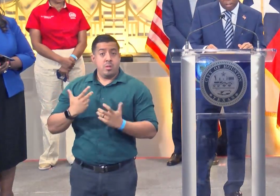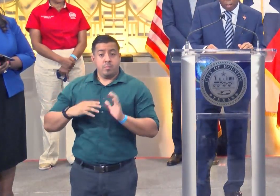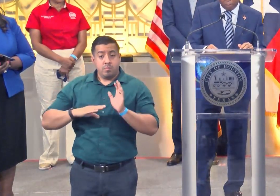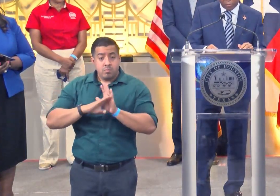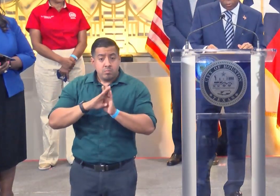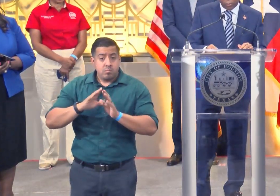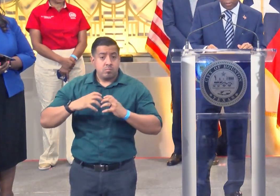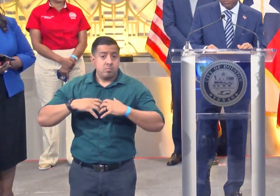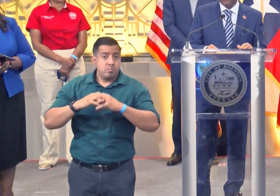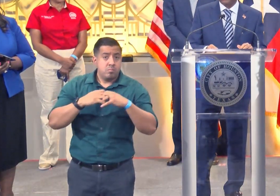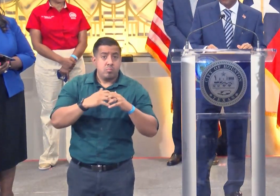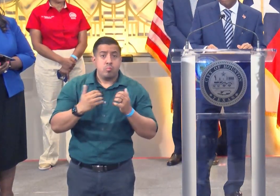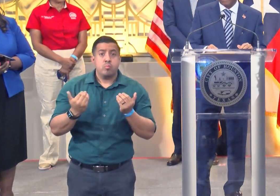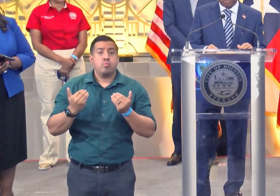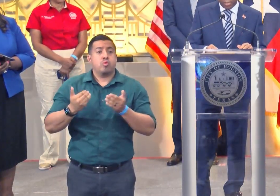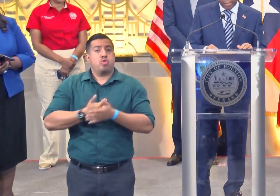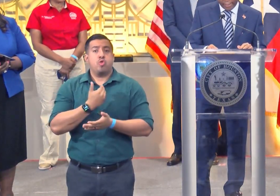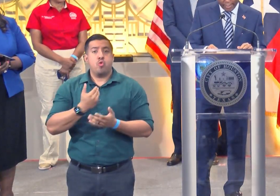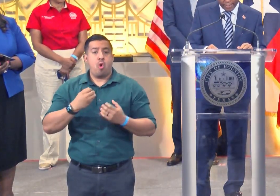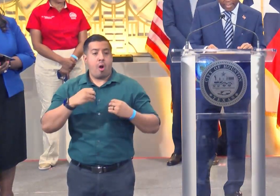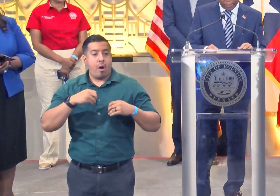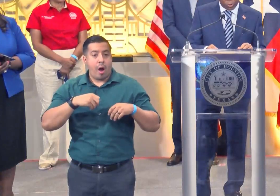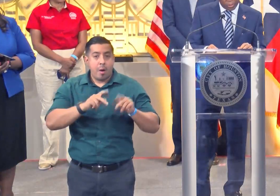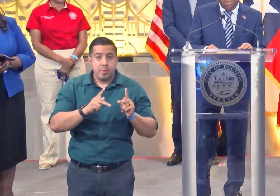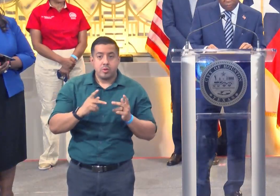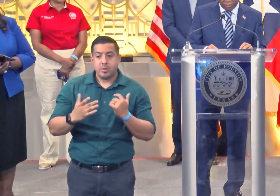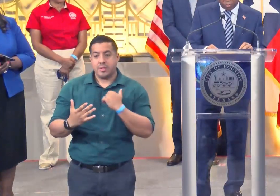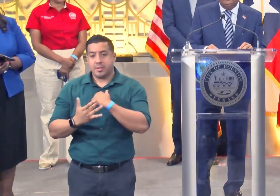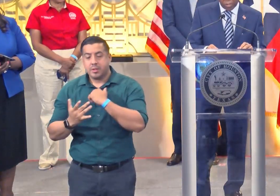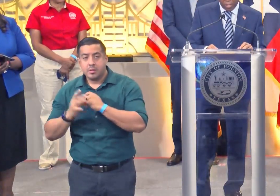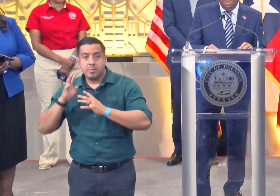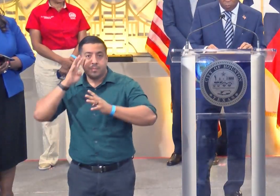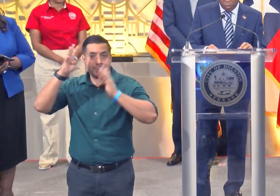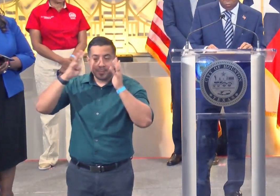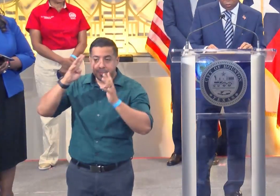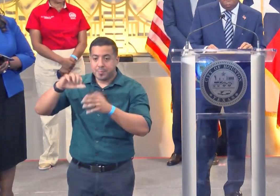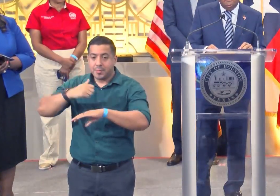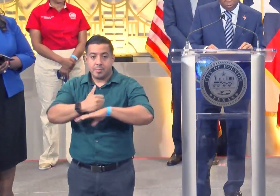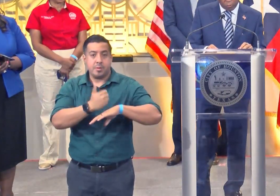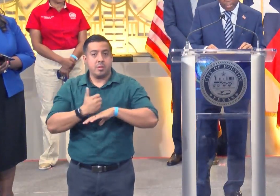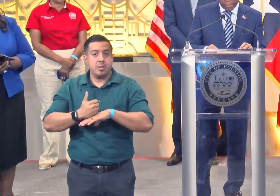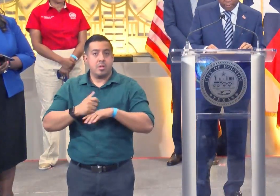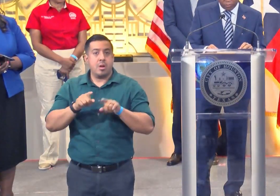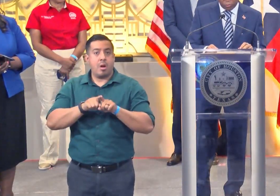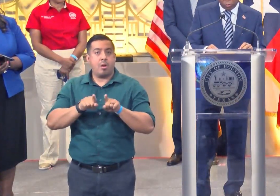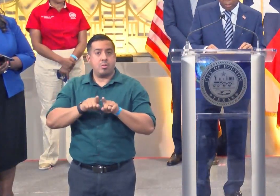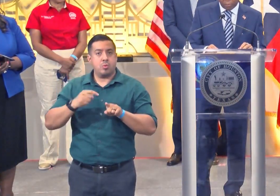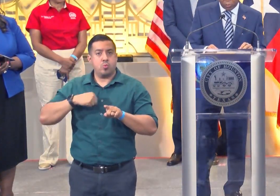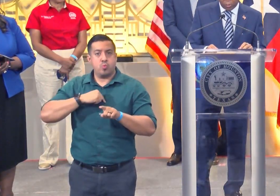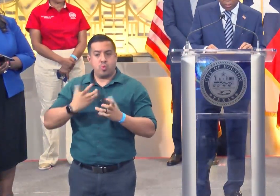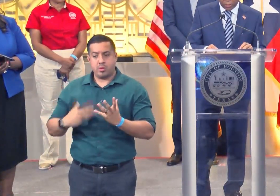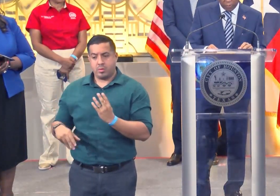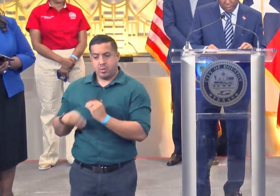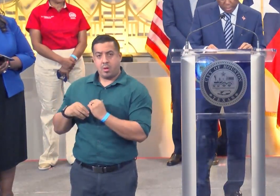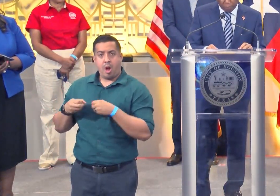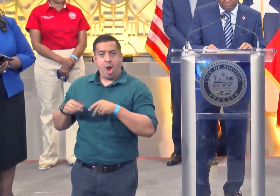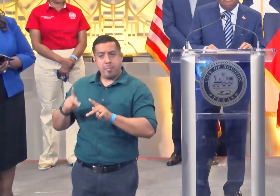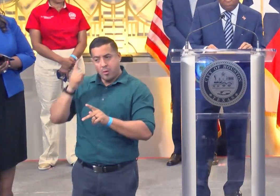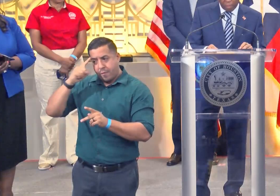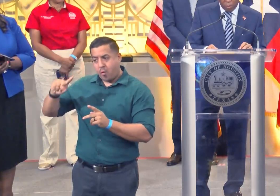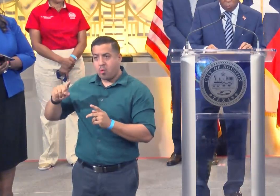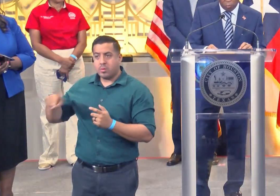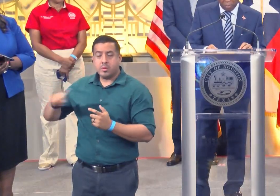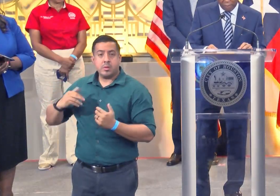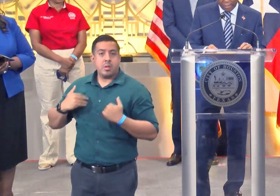more opportunities and startups, technology and innovation, we also want to create additional opportunities for young